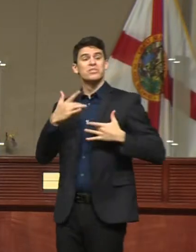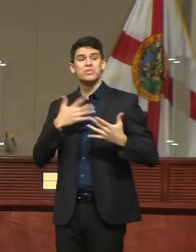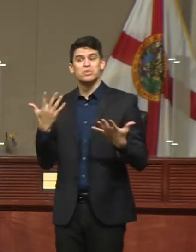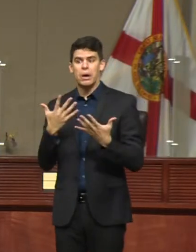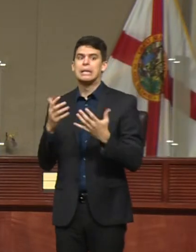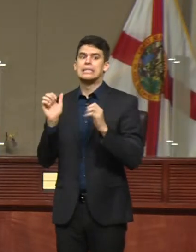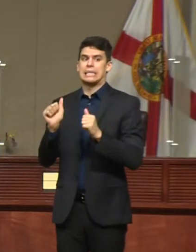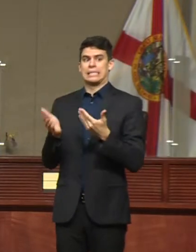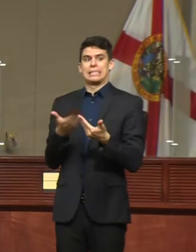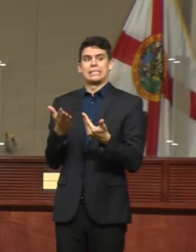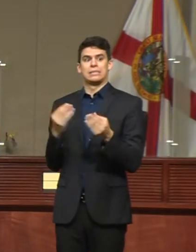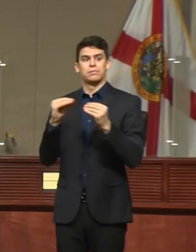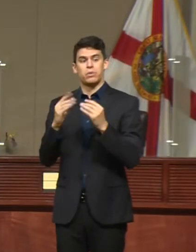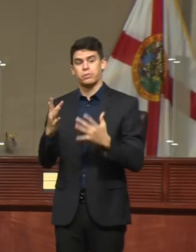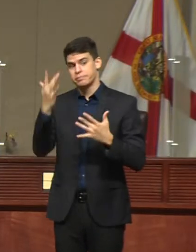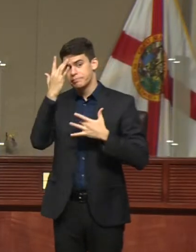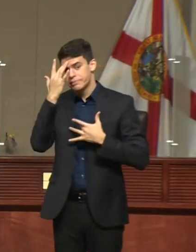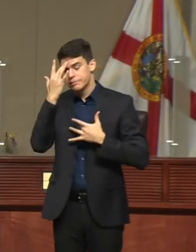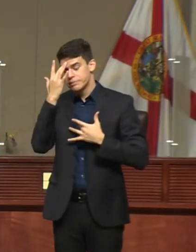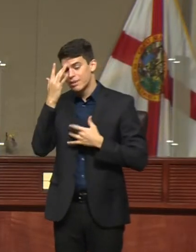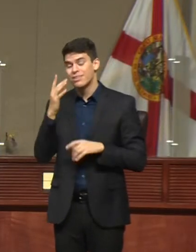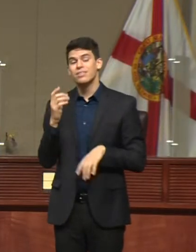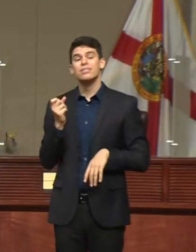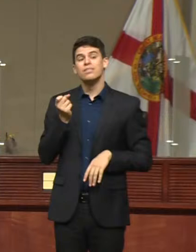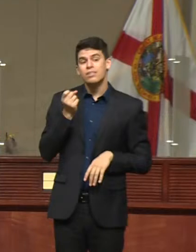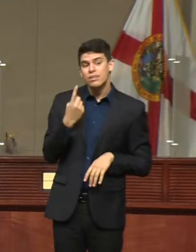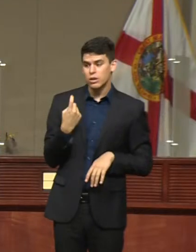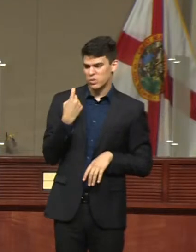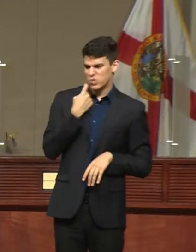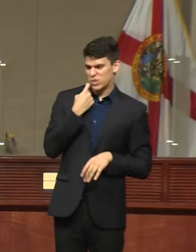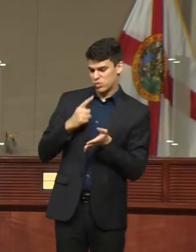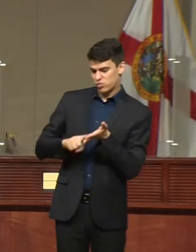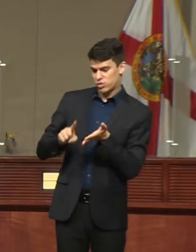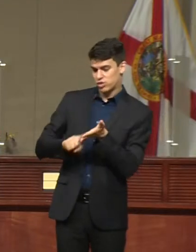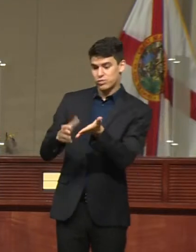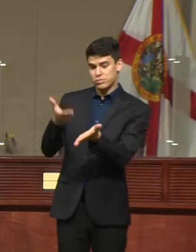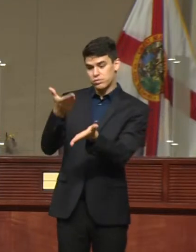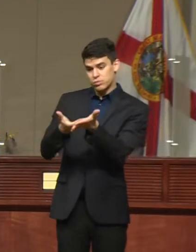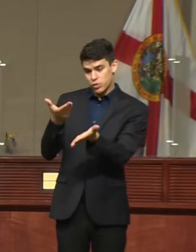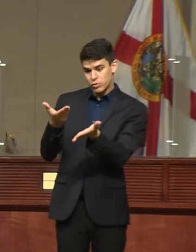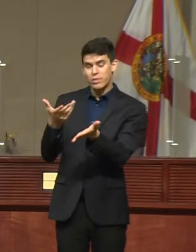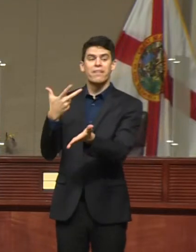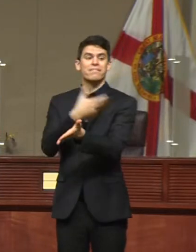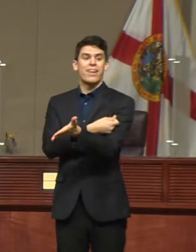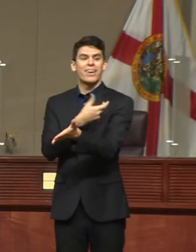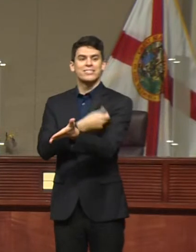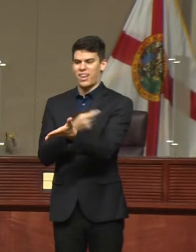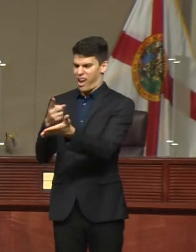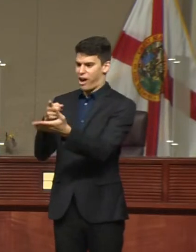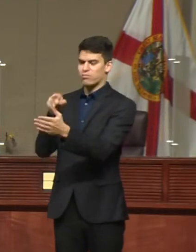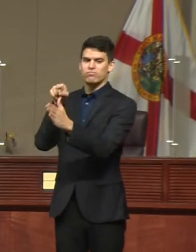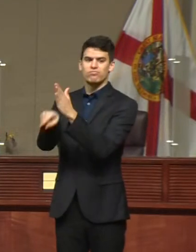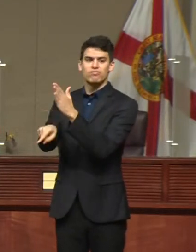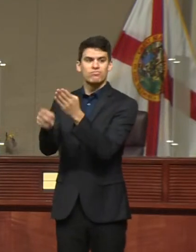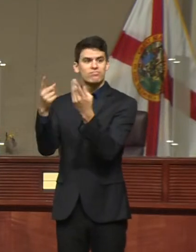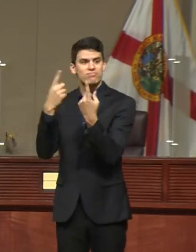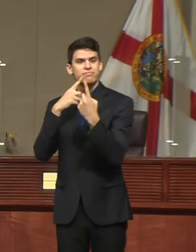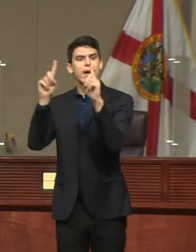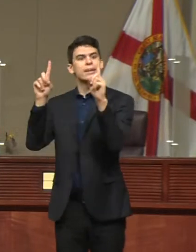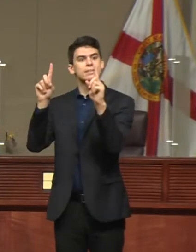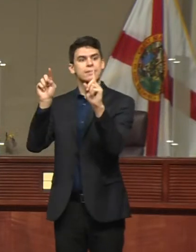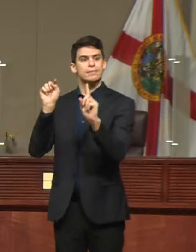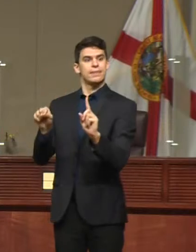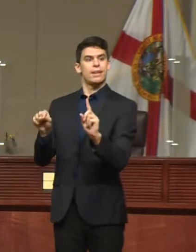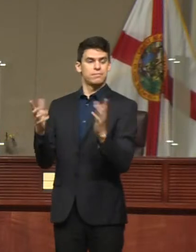had shown. But recent research has demonstrated that the vaccines are effective, against those